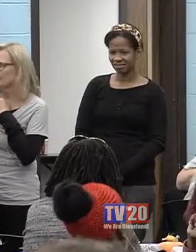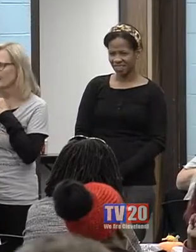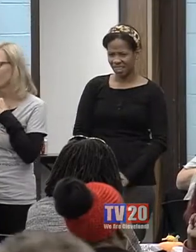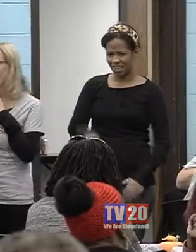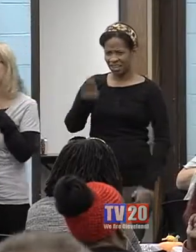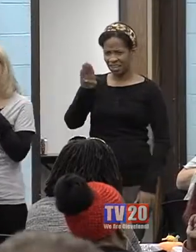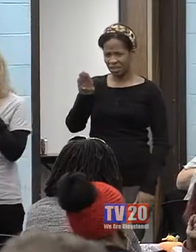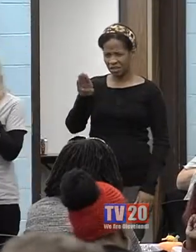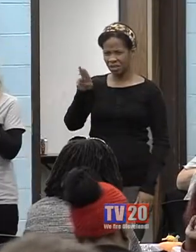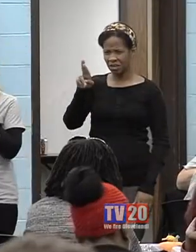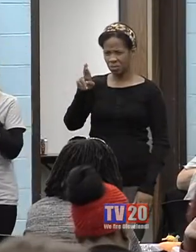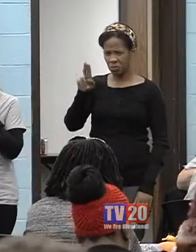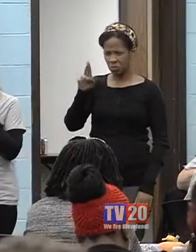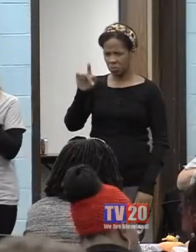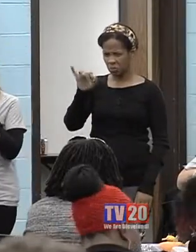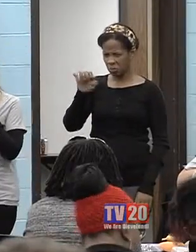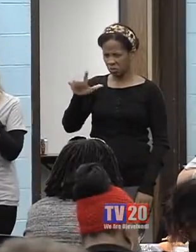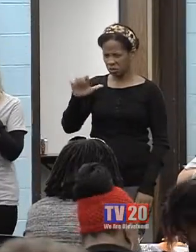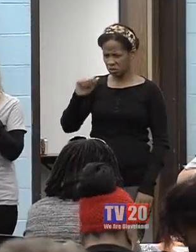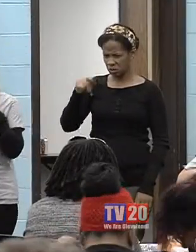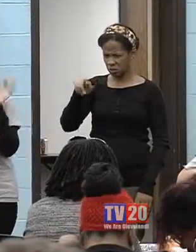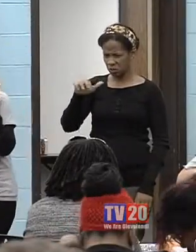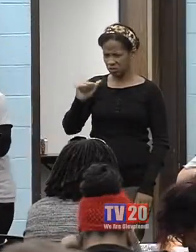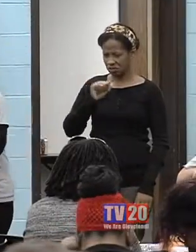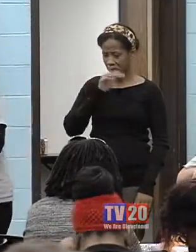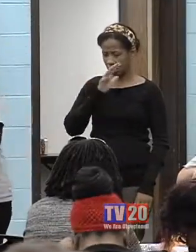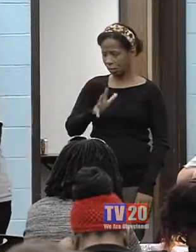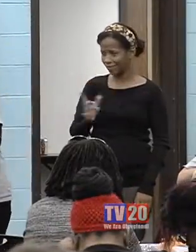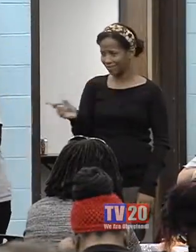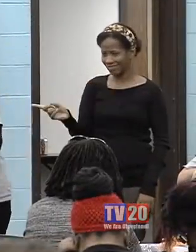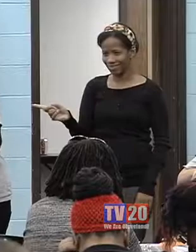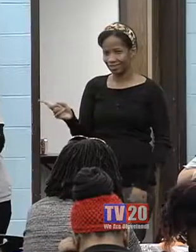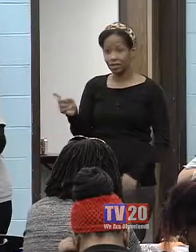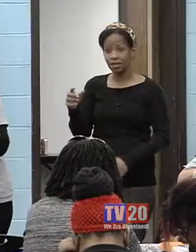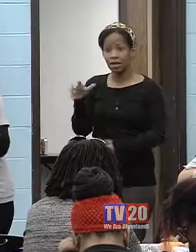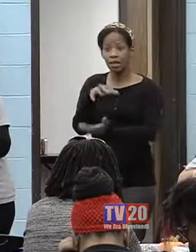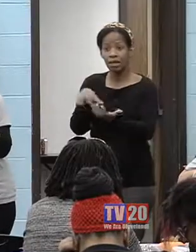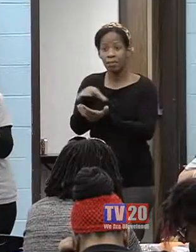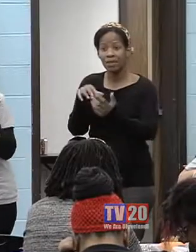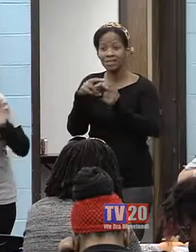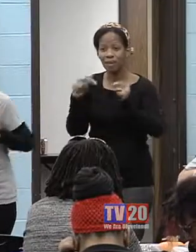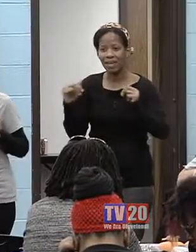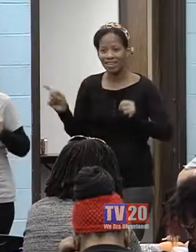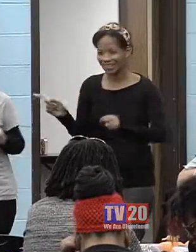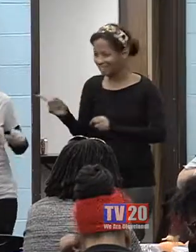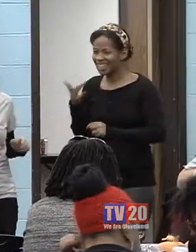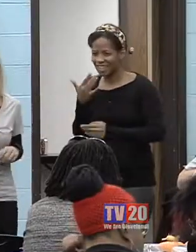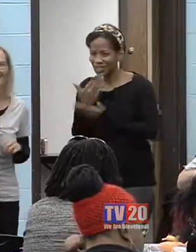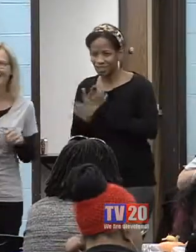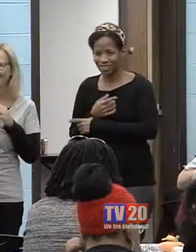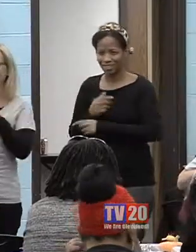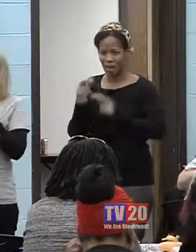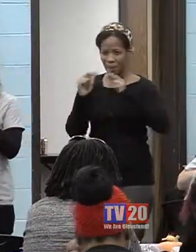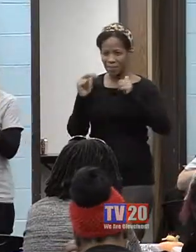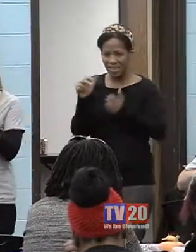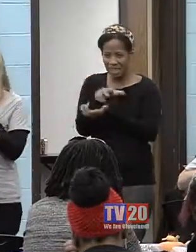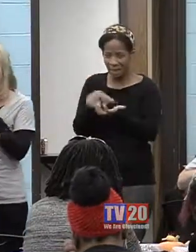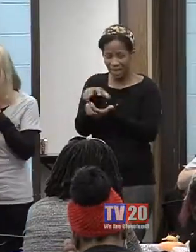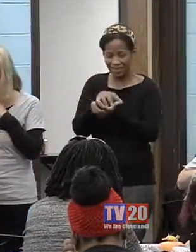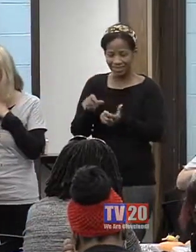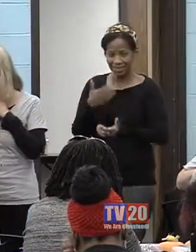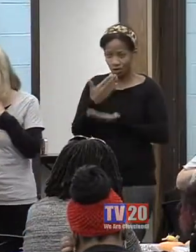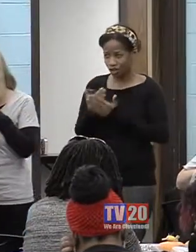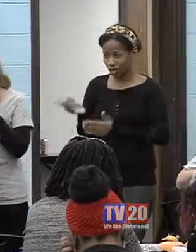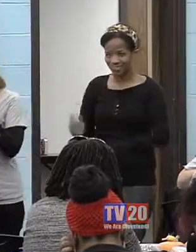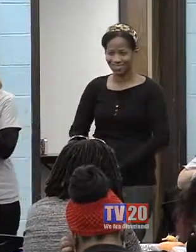they? I'm sure there's lots of people do, but if you mix them with bacon, they taste really good. Oh, that bacon. That's